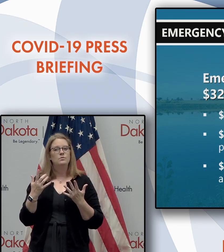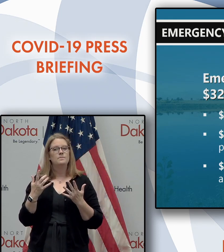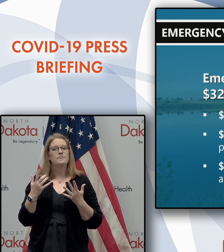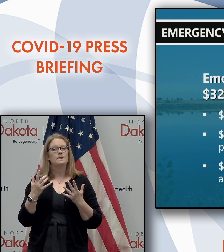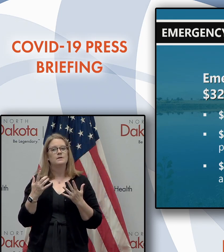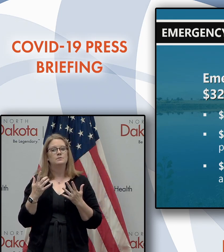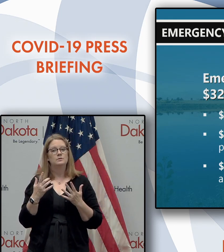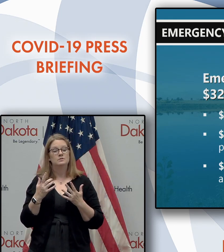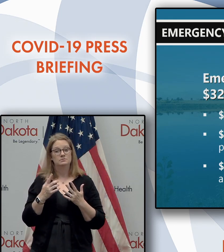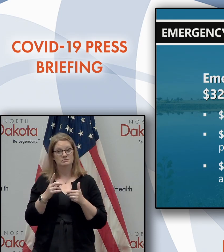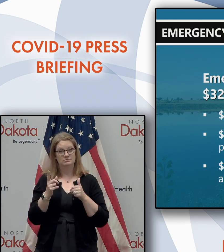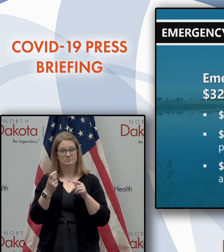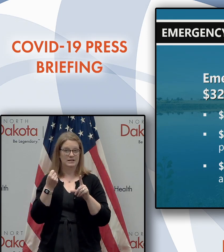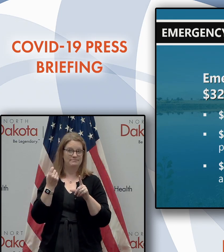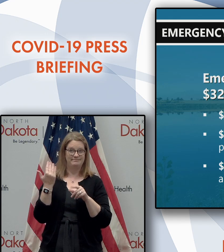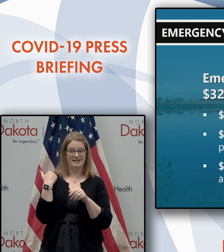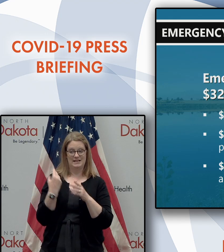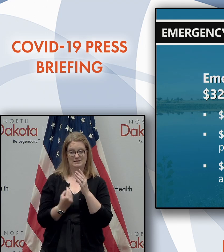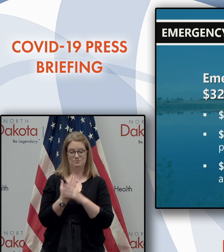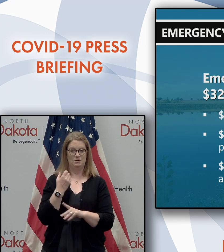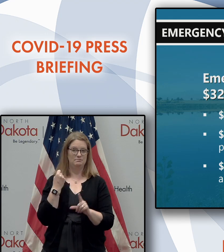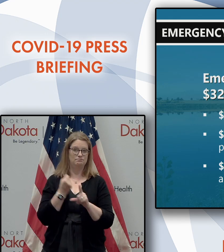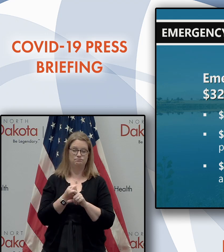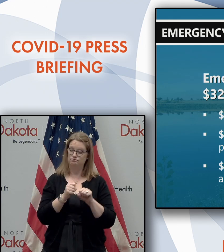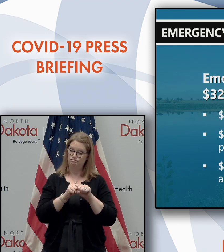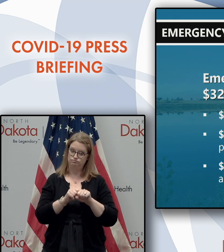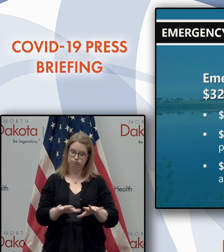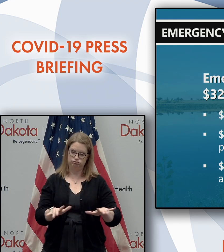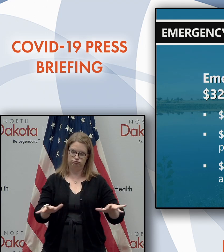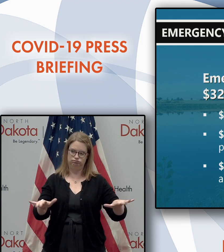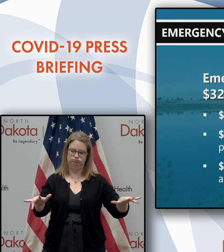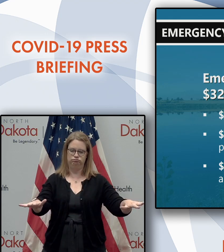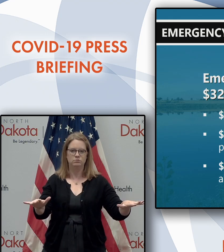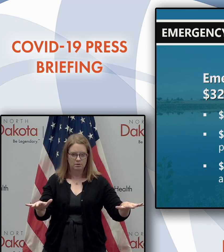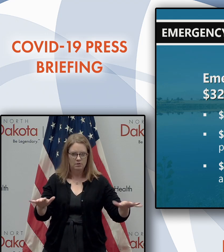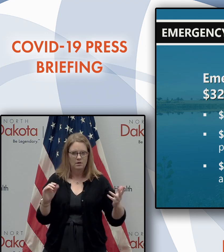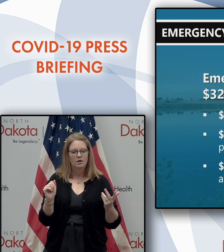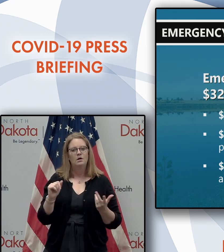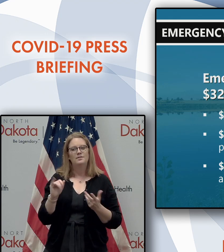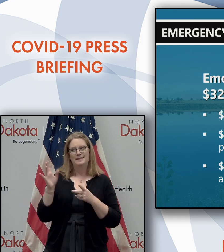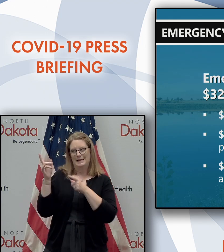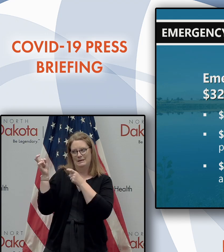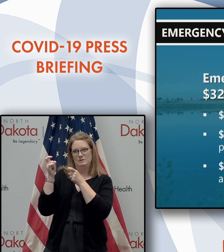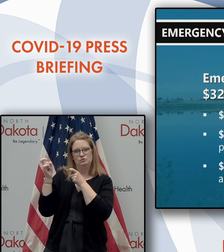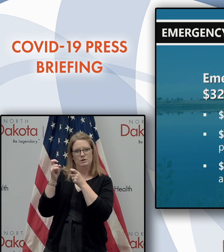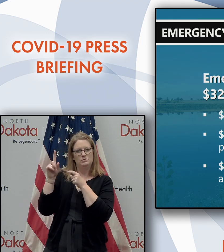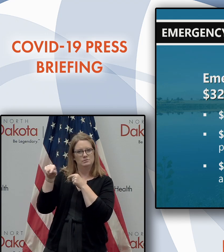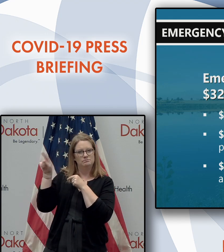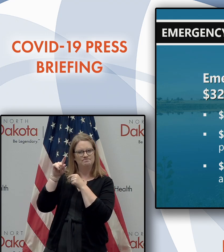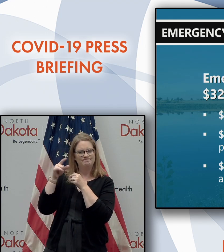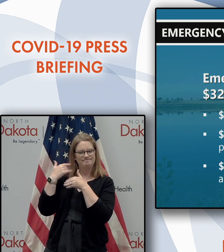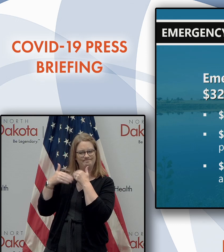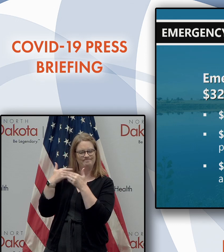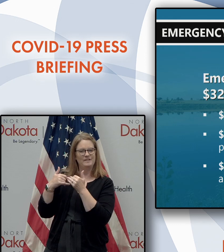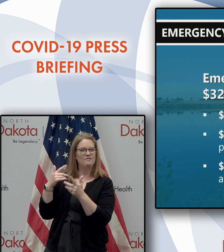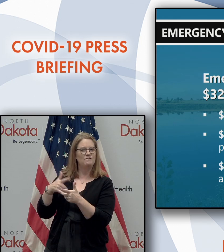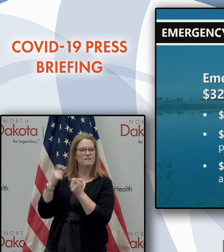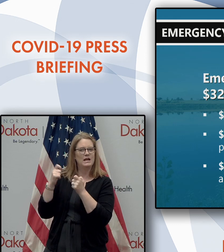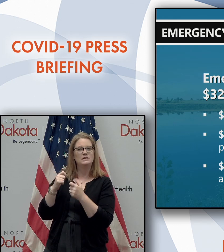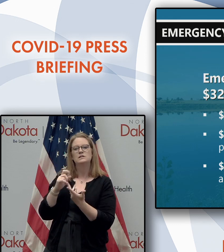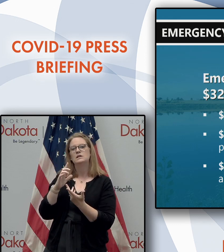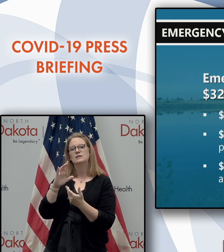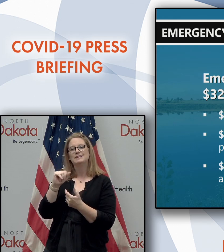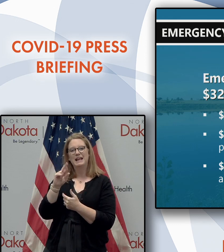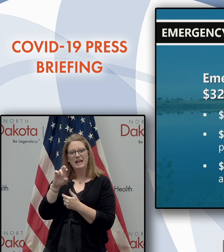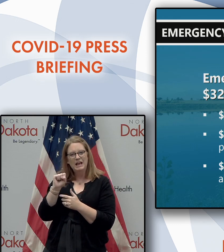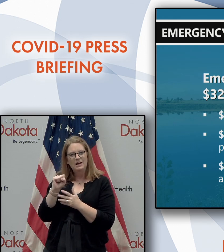when the pandemic first hit last spring, the federal government and the administration moved quickly. The coronavirus relief